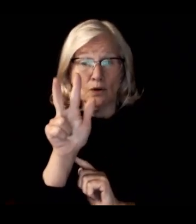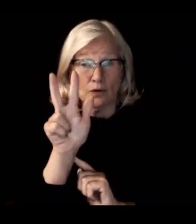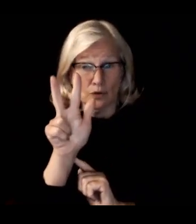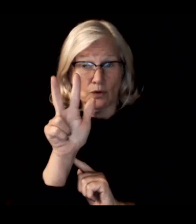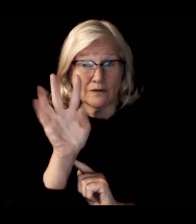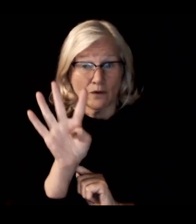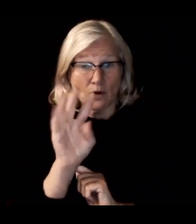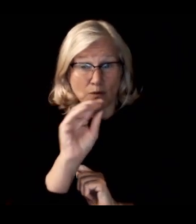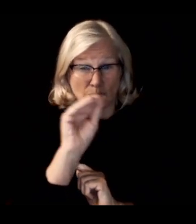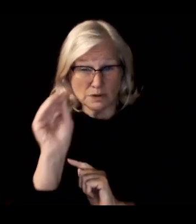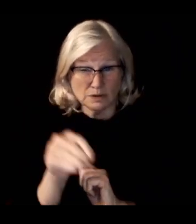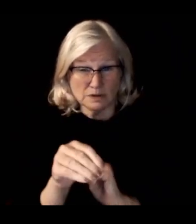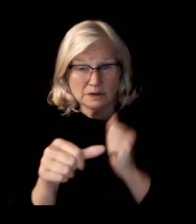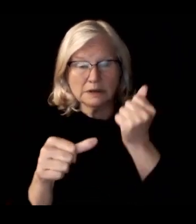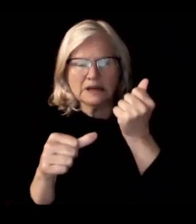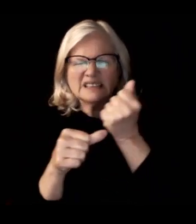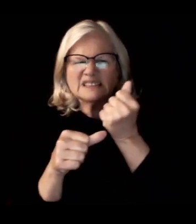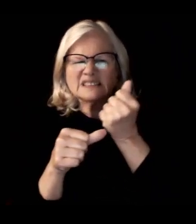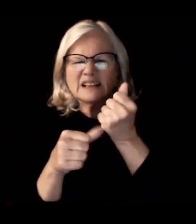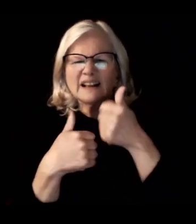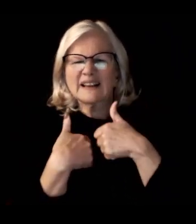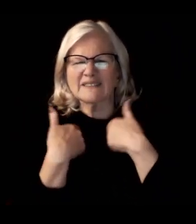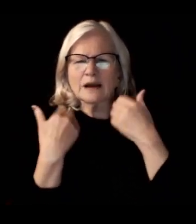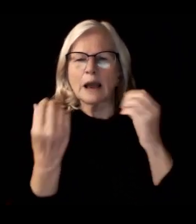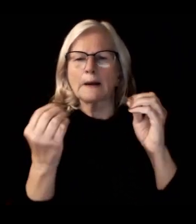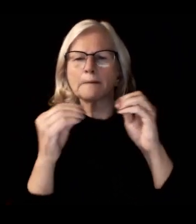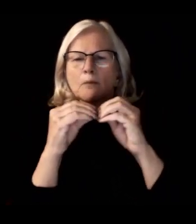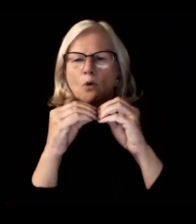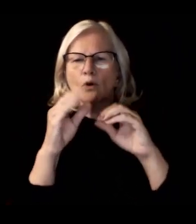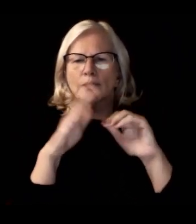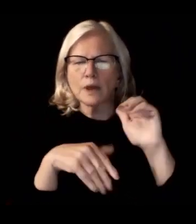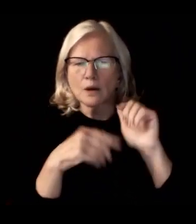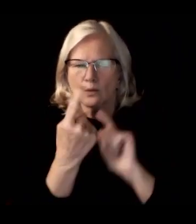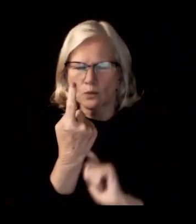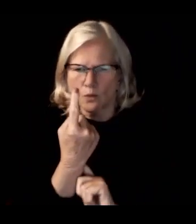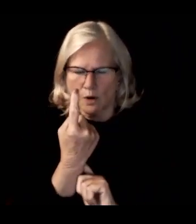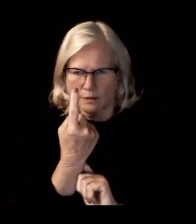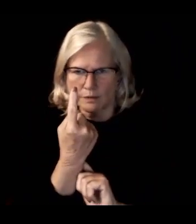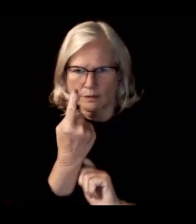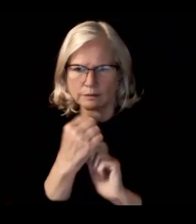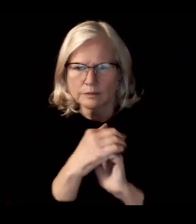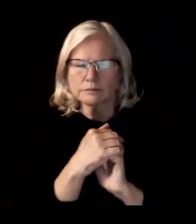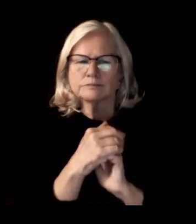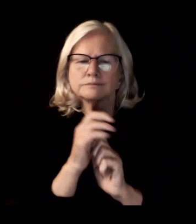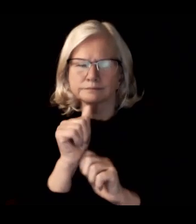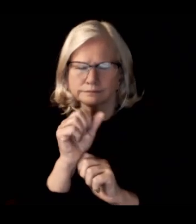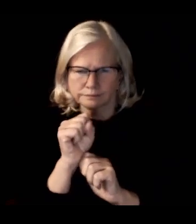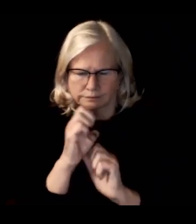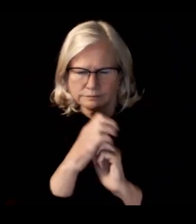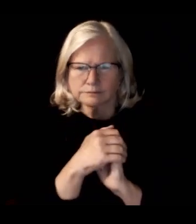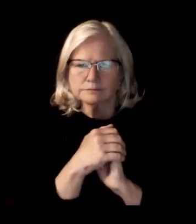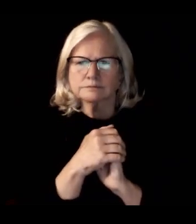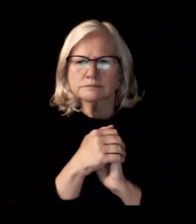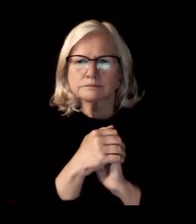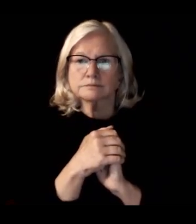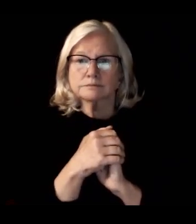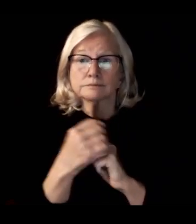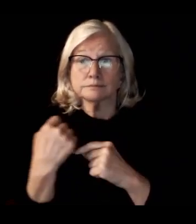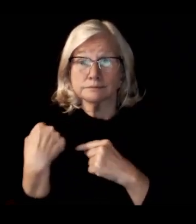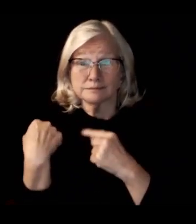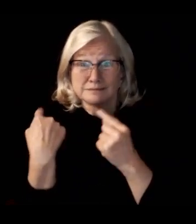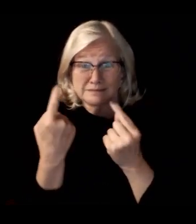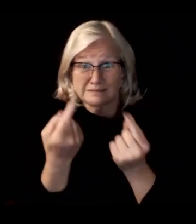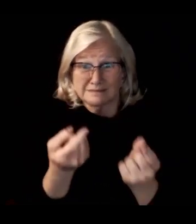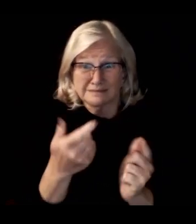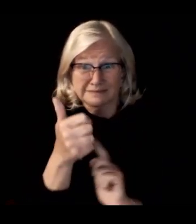Looking specifically at COVID deaths since April, we have seen a significant difference over a